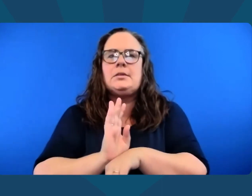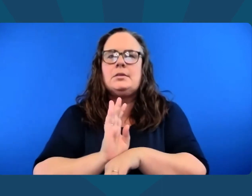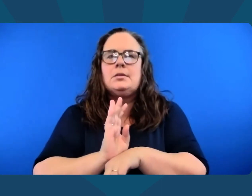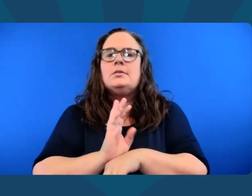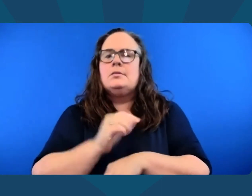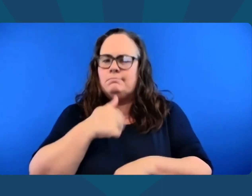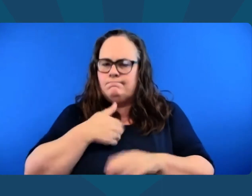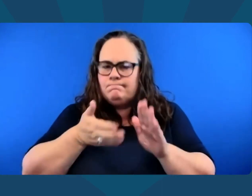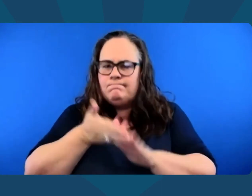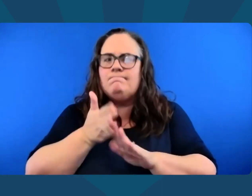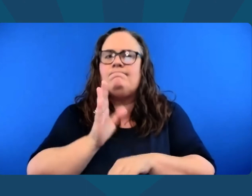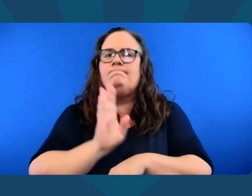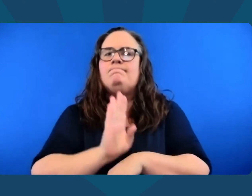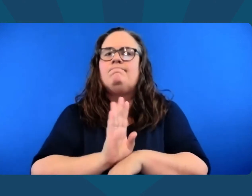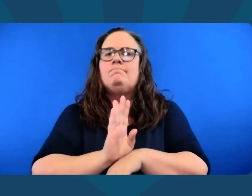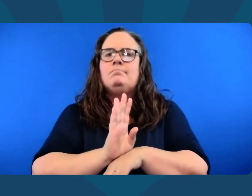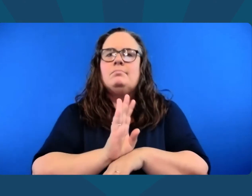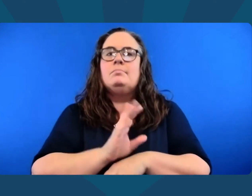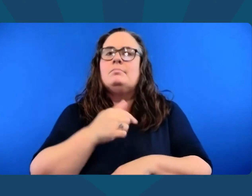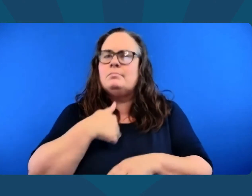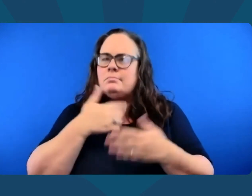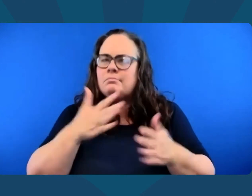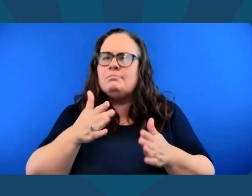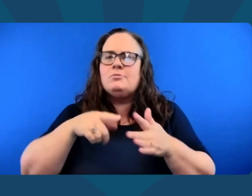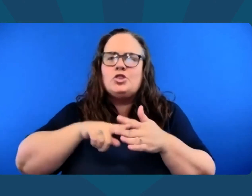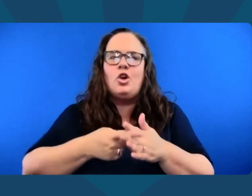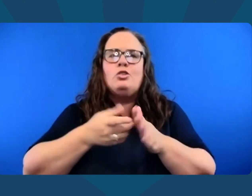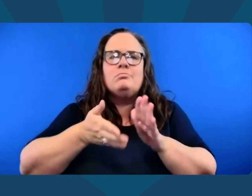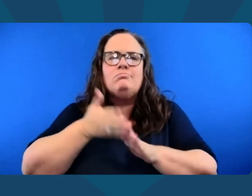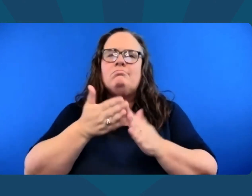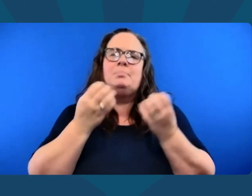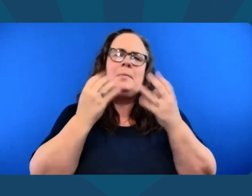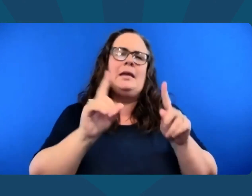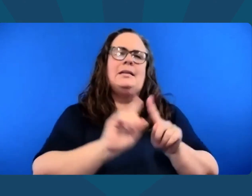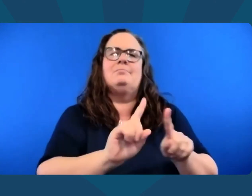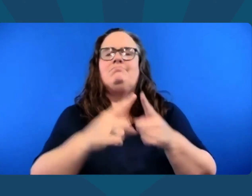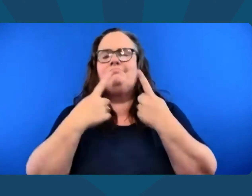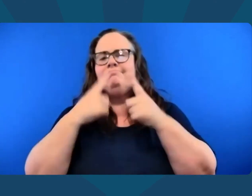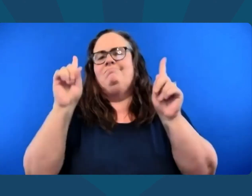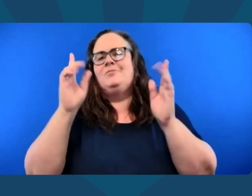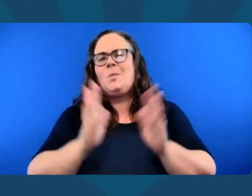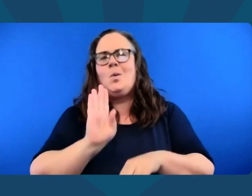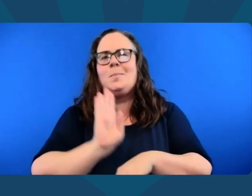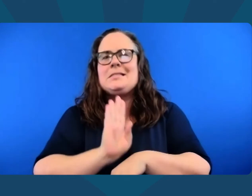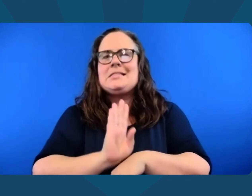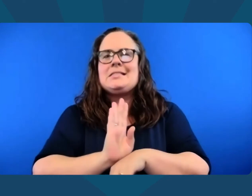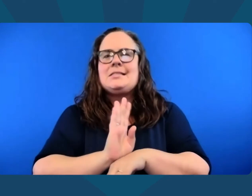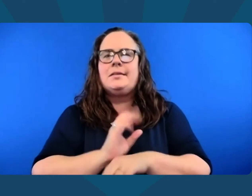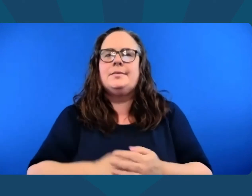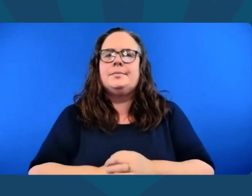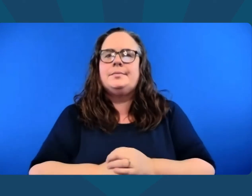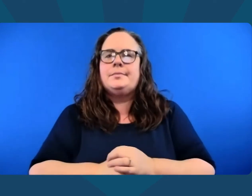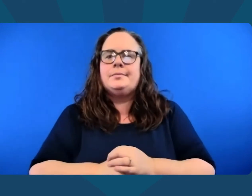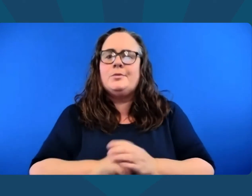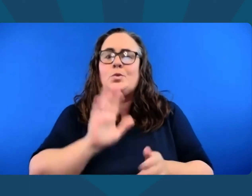I am a multi-business owner and entrepreneur and have started and operated several successful small